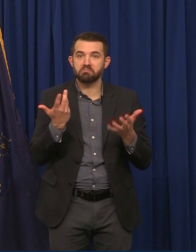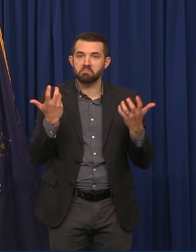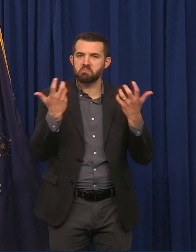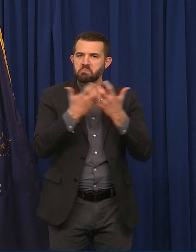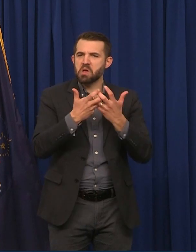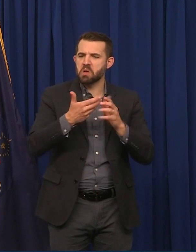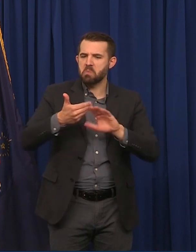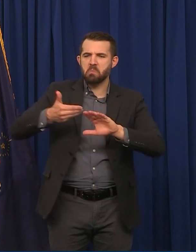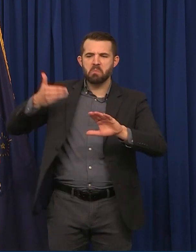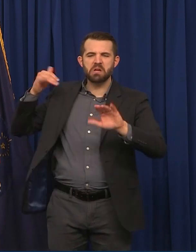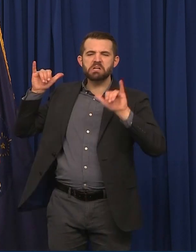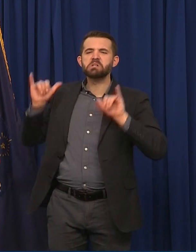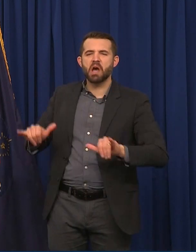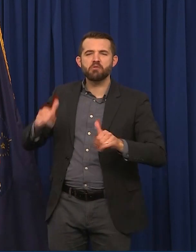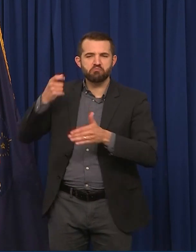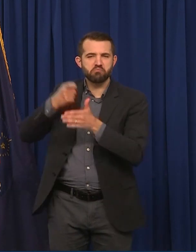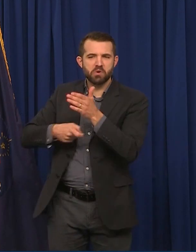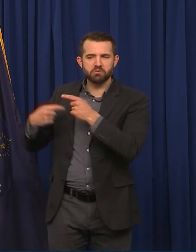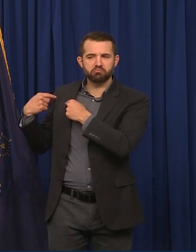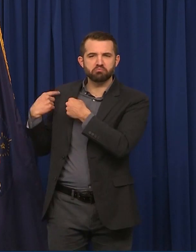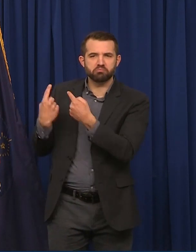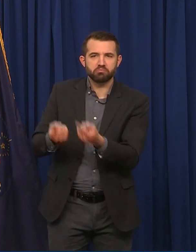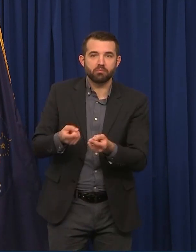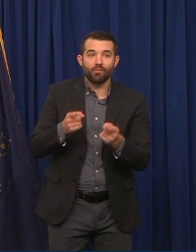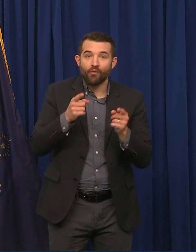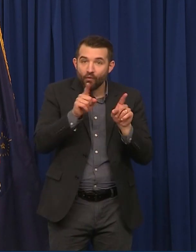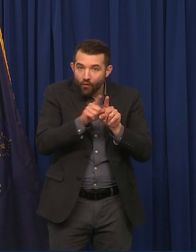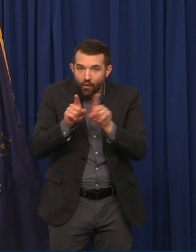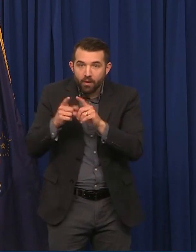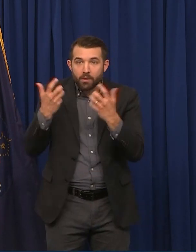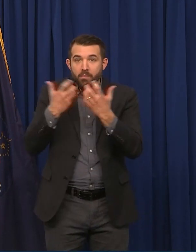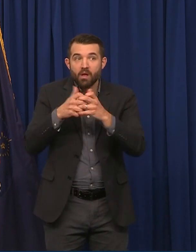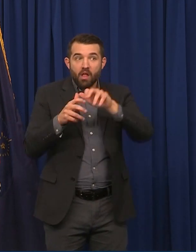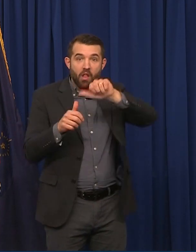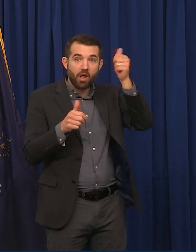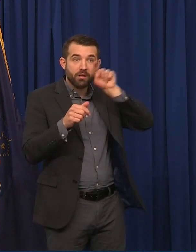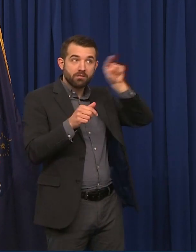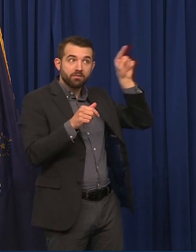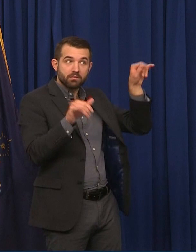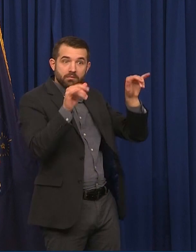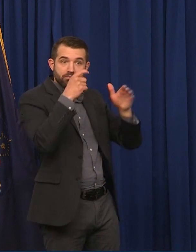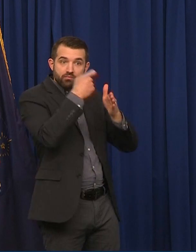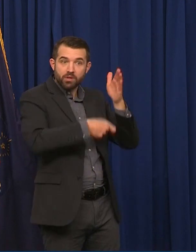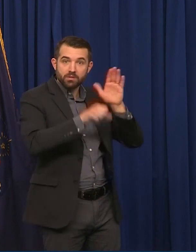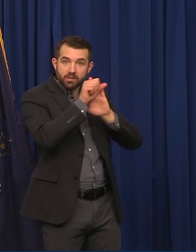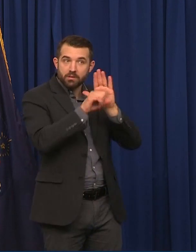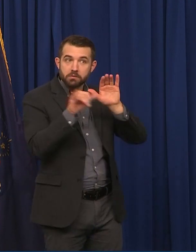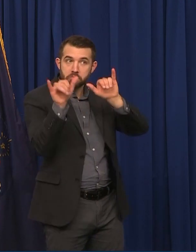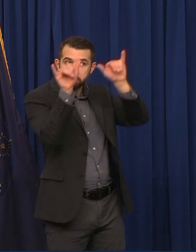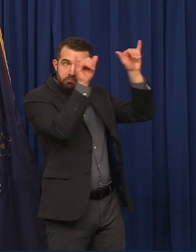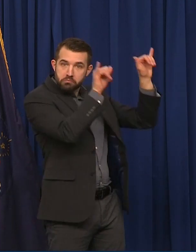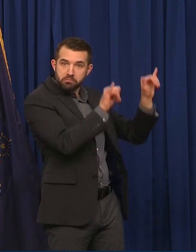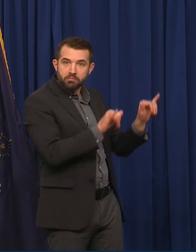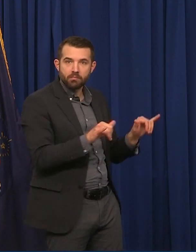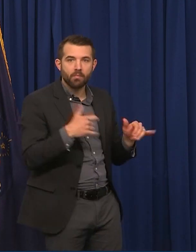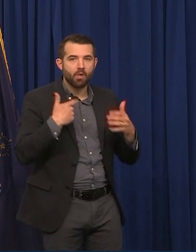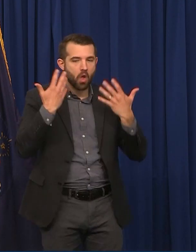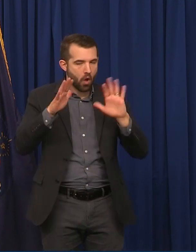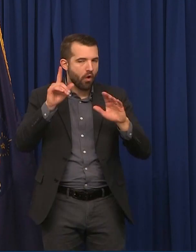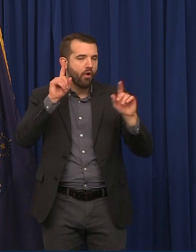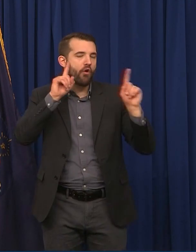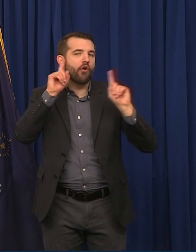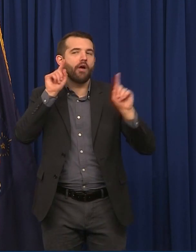paid previously or what other states have been paying. So I'm not, although I have seen some of the